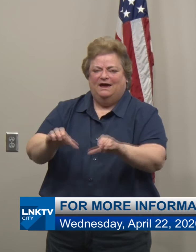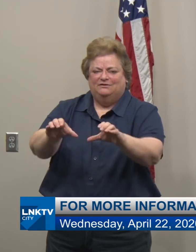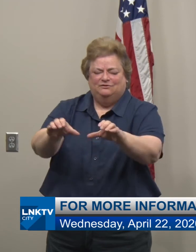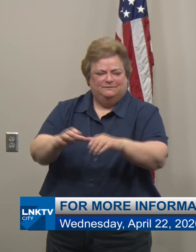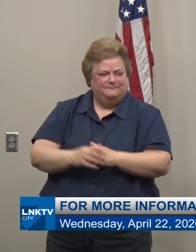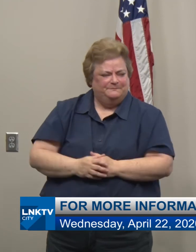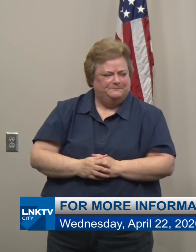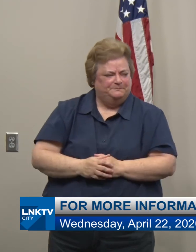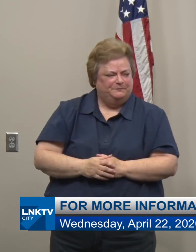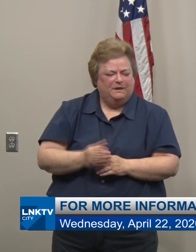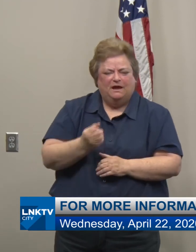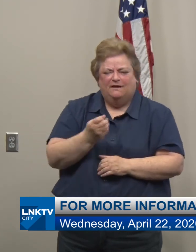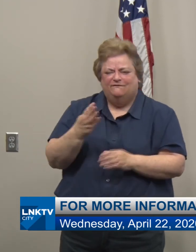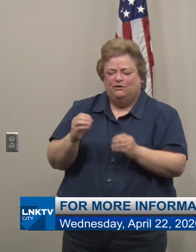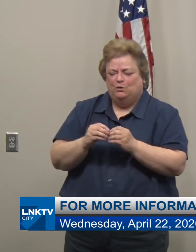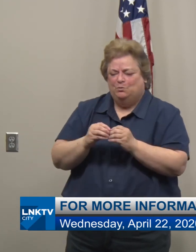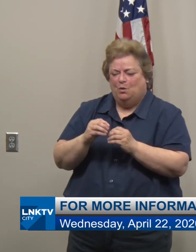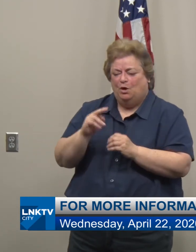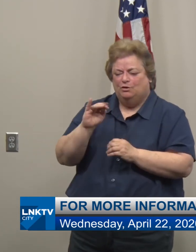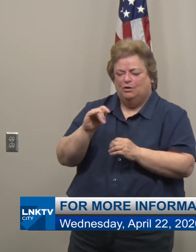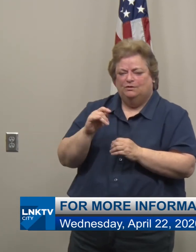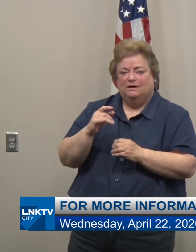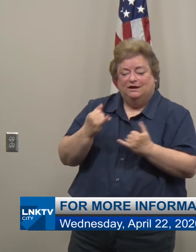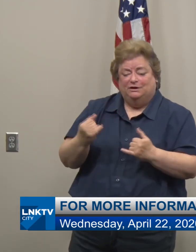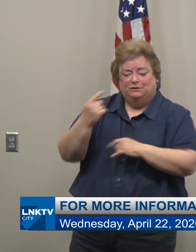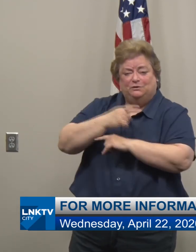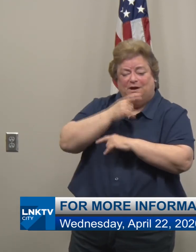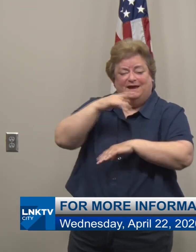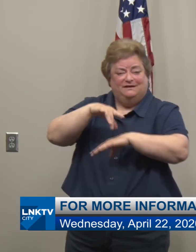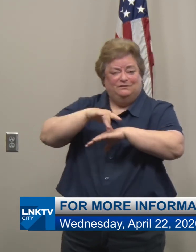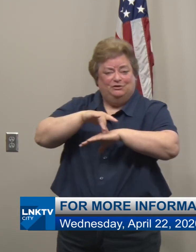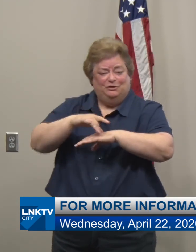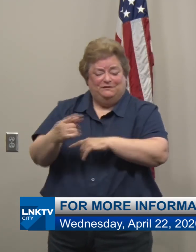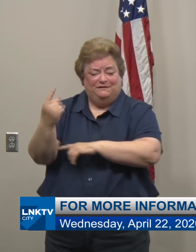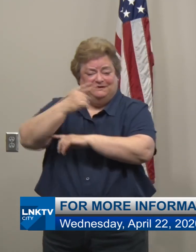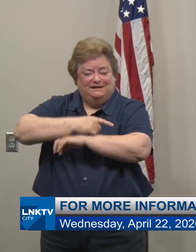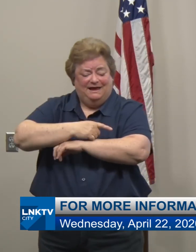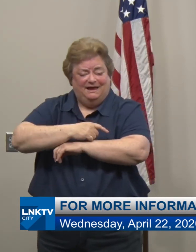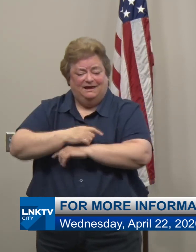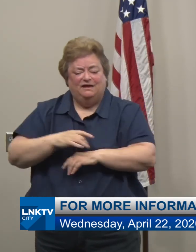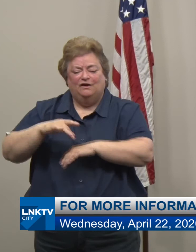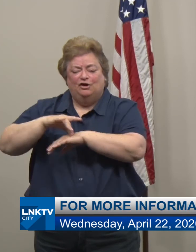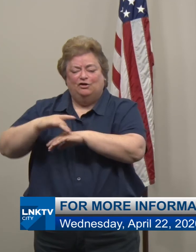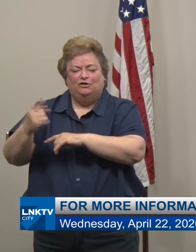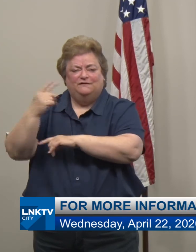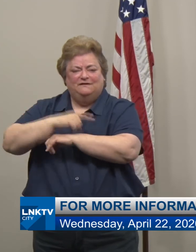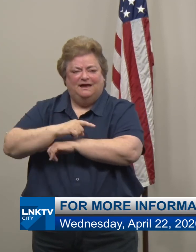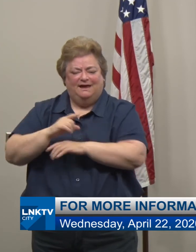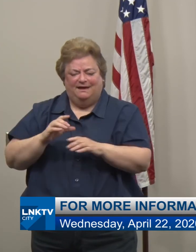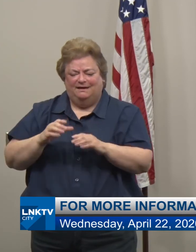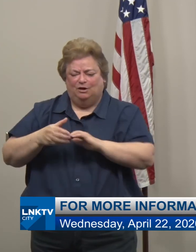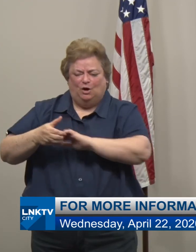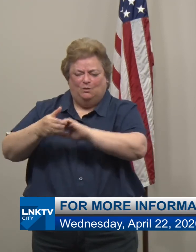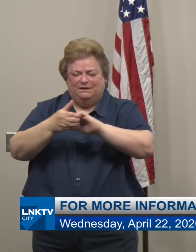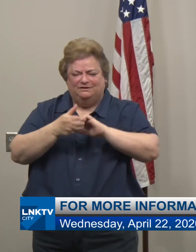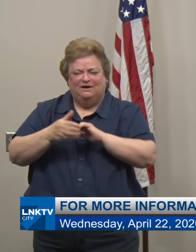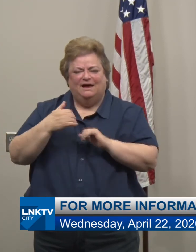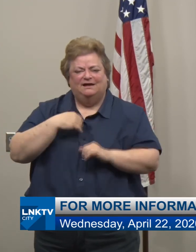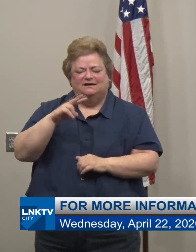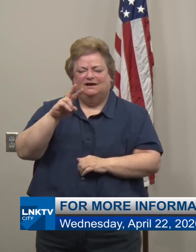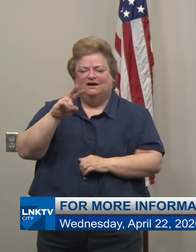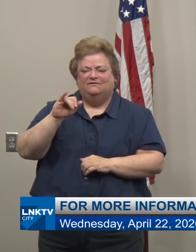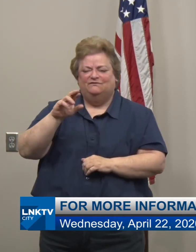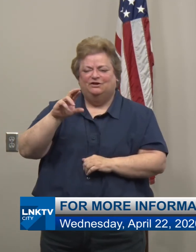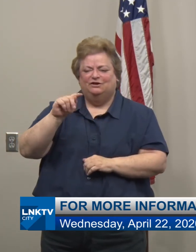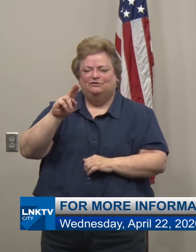Moving on to just a few more notes of good news. Today is Earth Day, and the Lincoln Earth Day Coalition is hosting a virtual Earth Day celebration